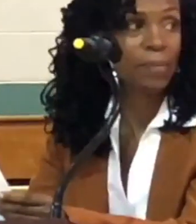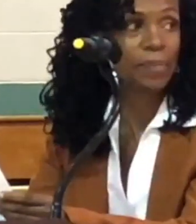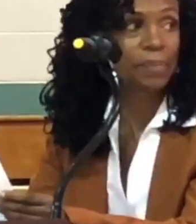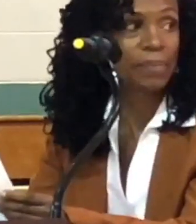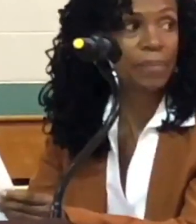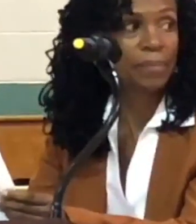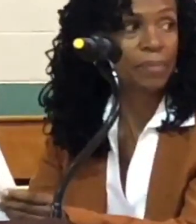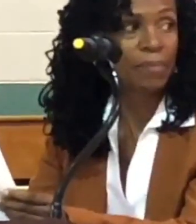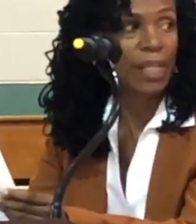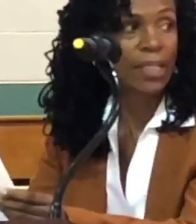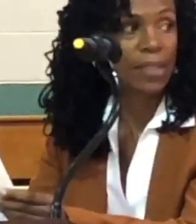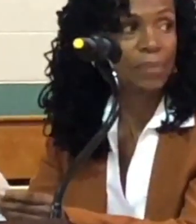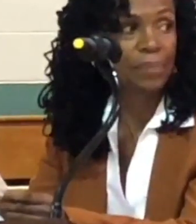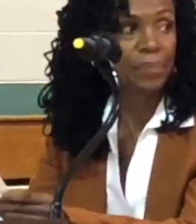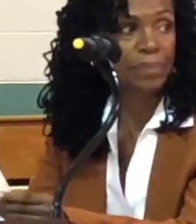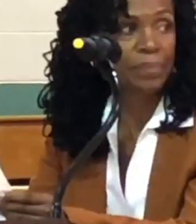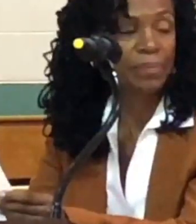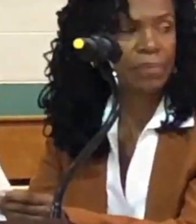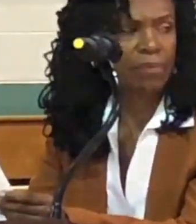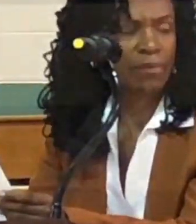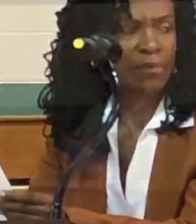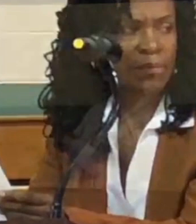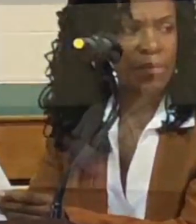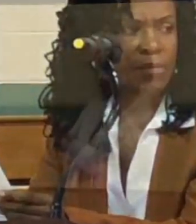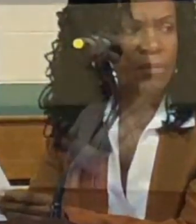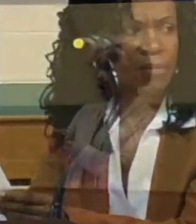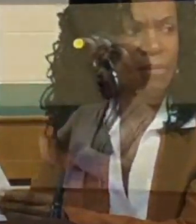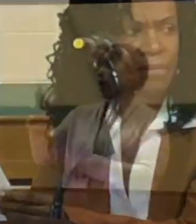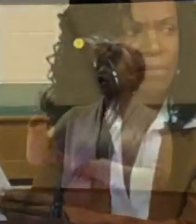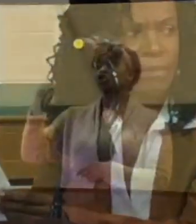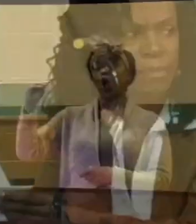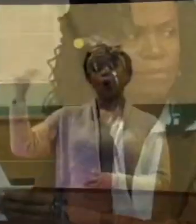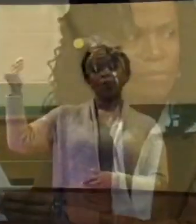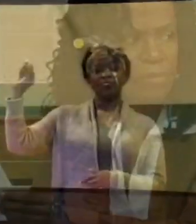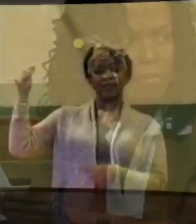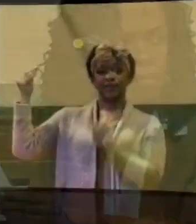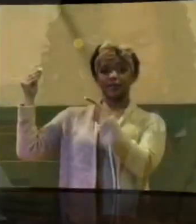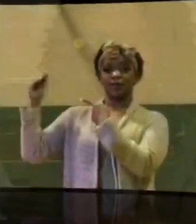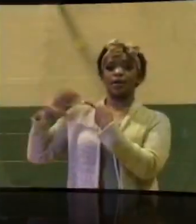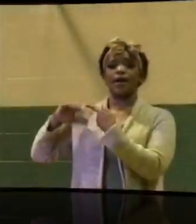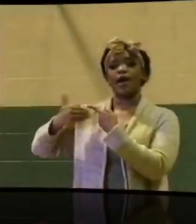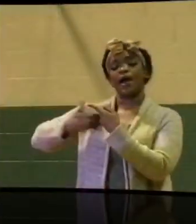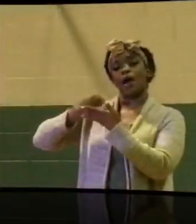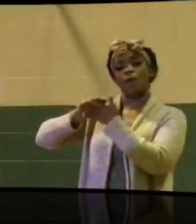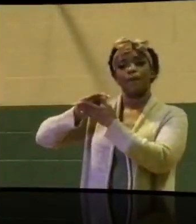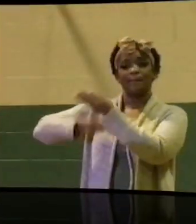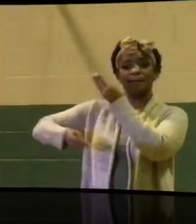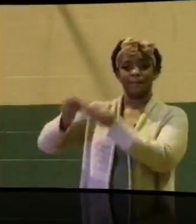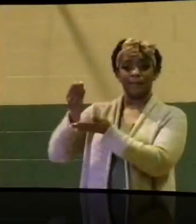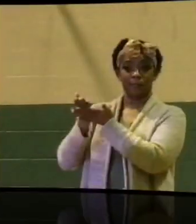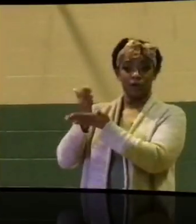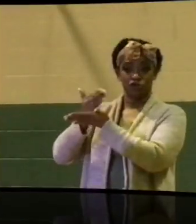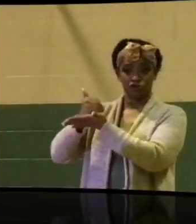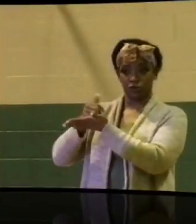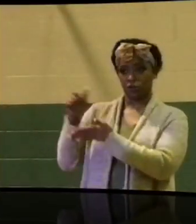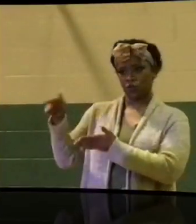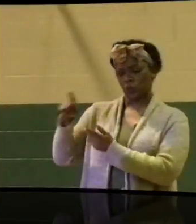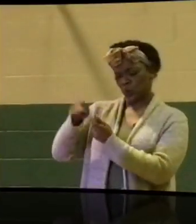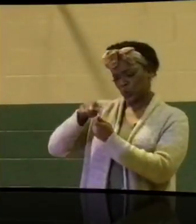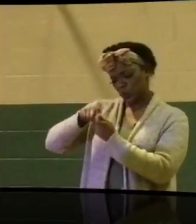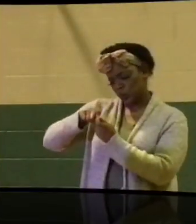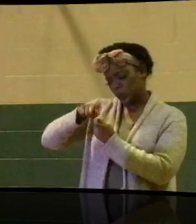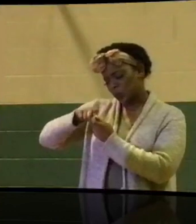I think I start right. Yes. So this is our budget. It's a very detailed budget.